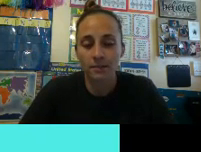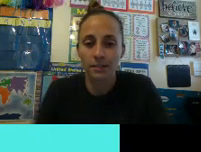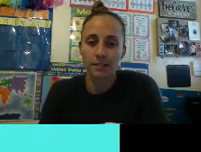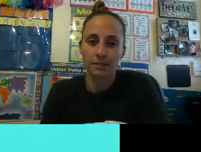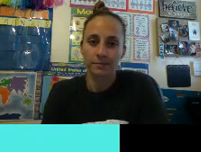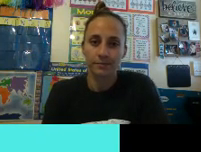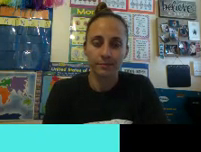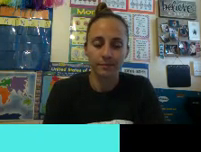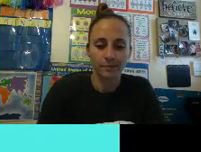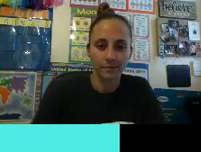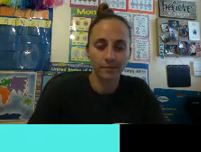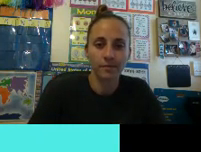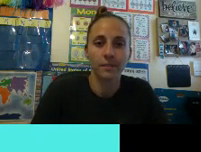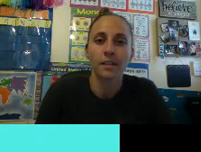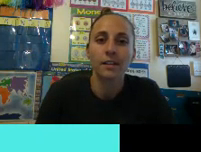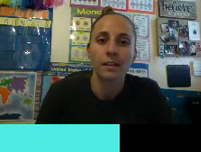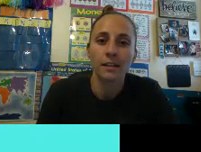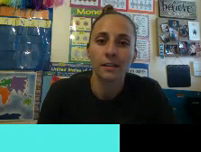signs.